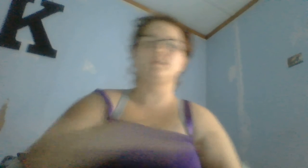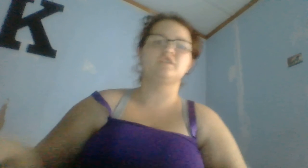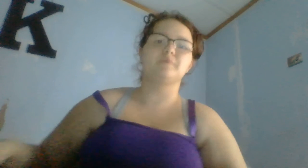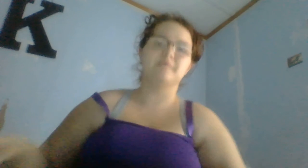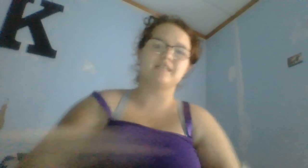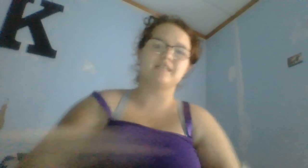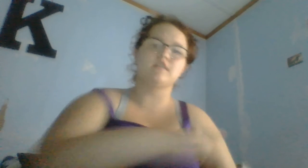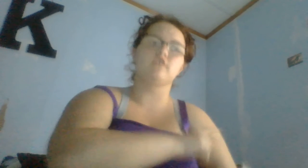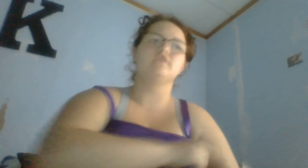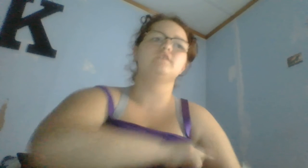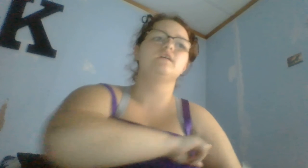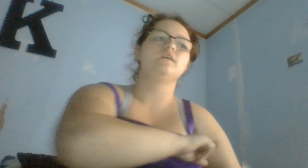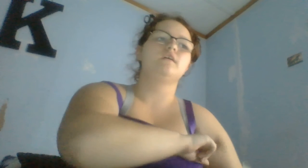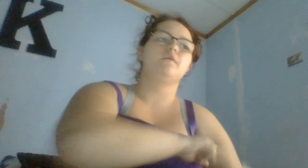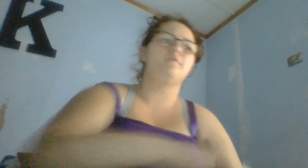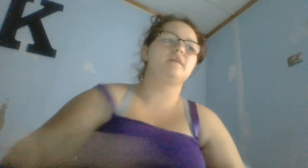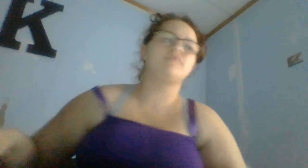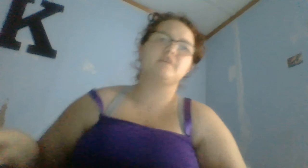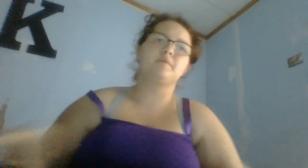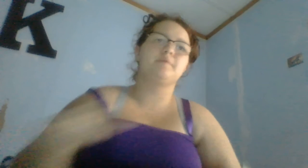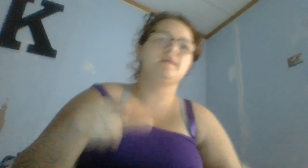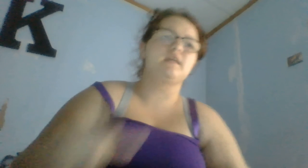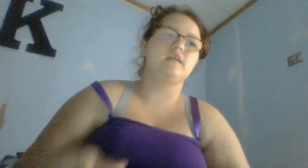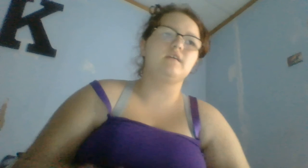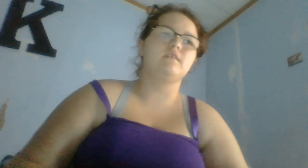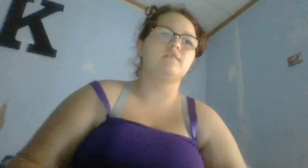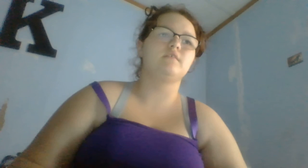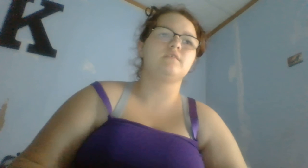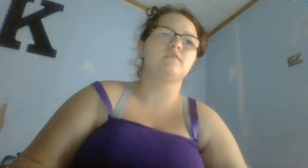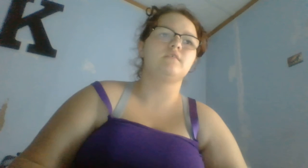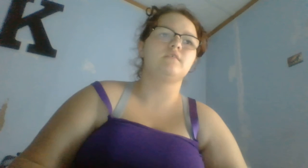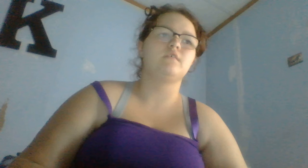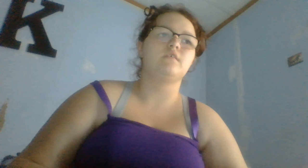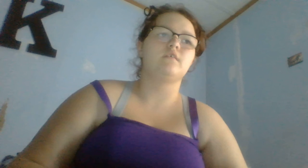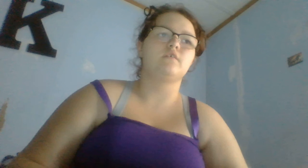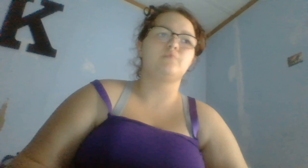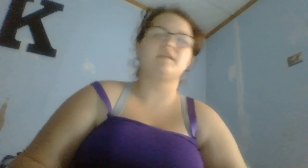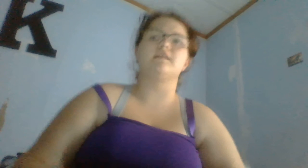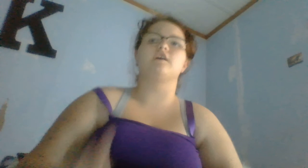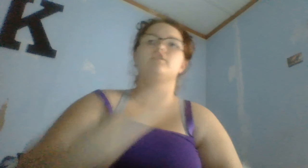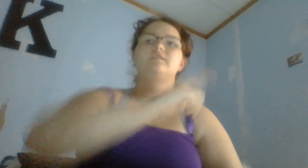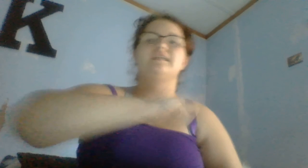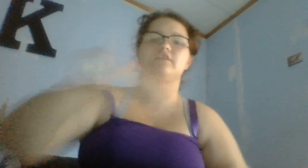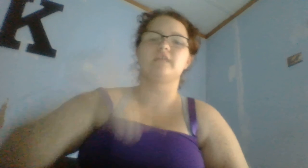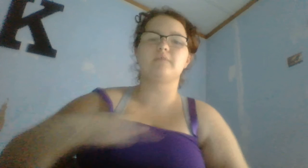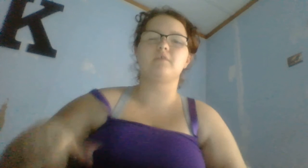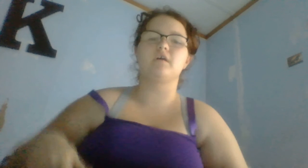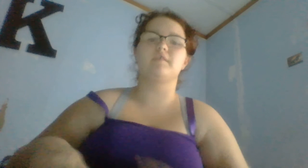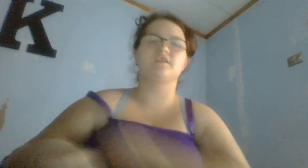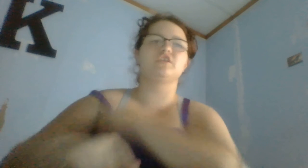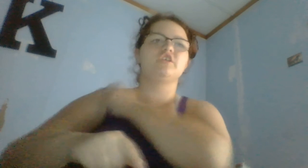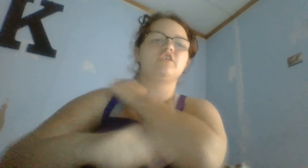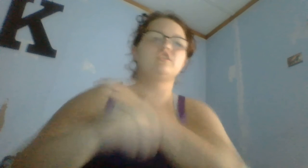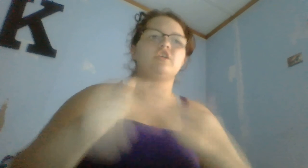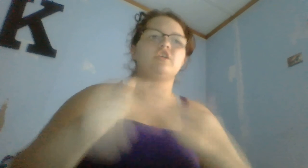week two will be ten dollars week three will be twenty twenty dollars and it will keep going so you're so